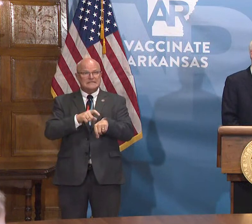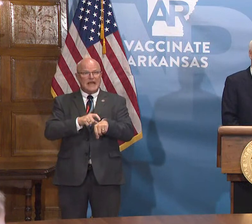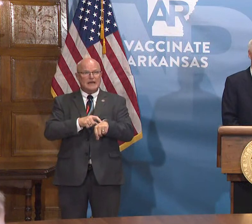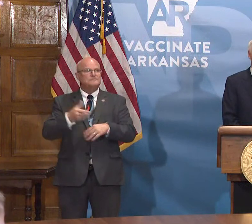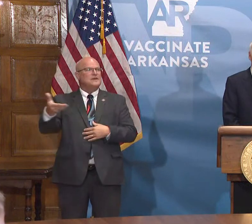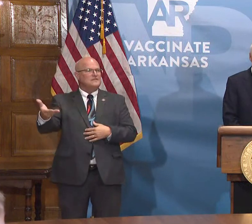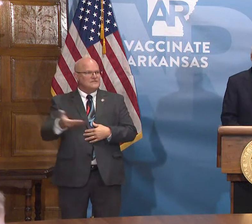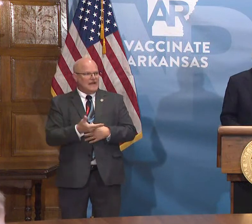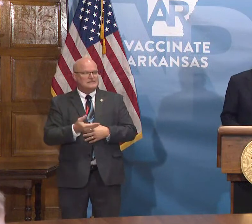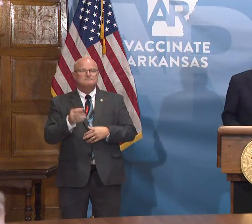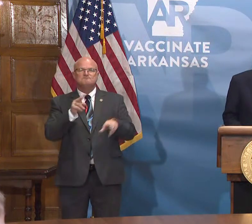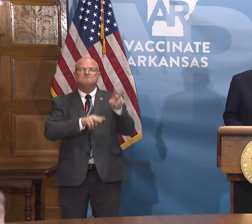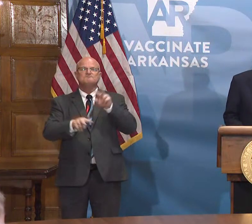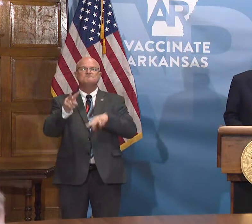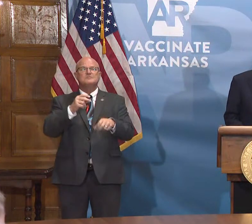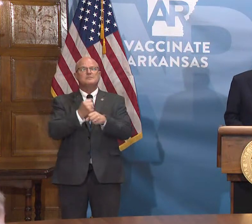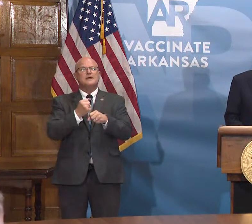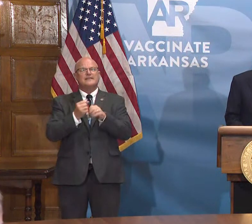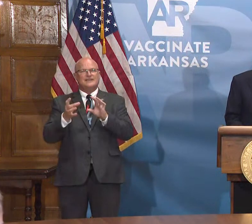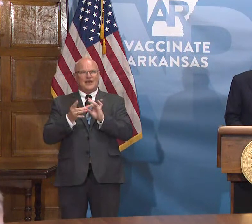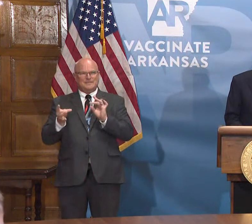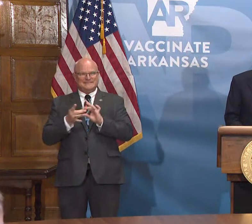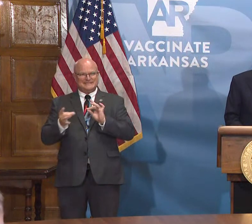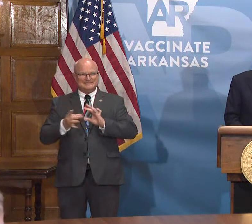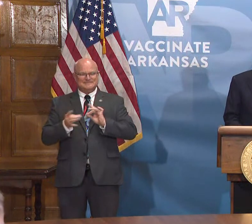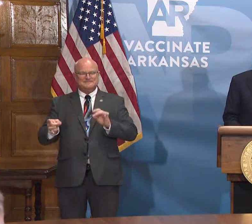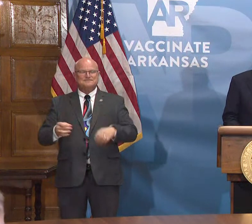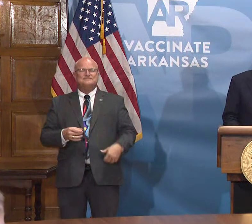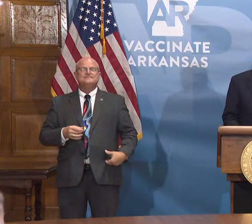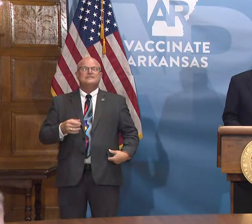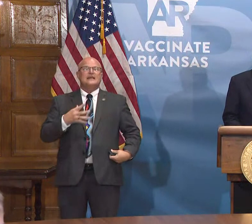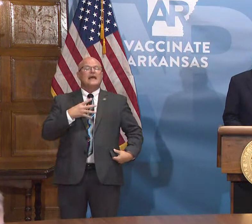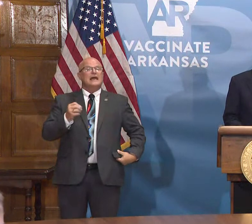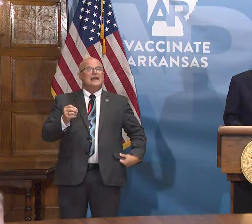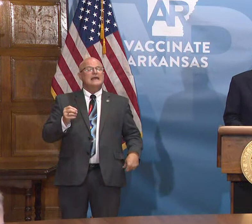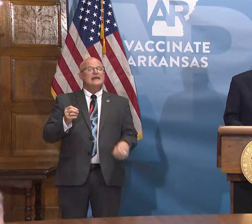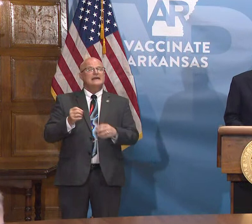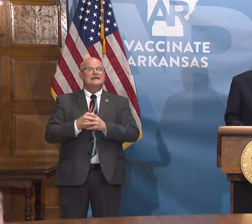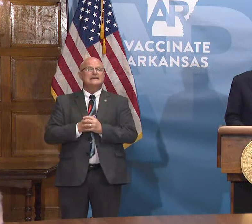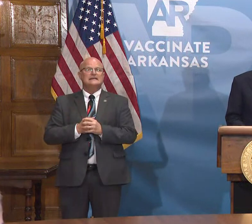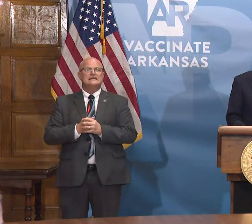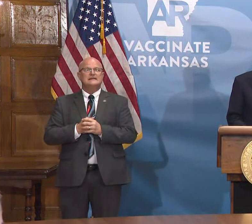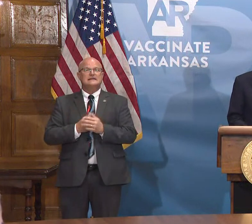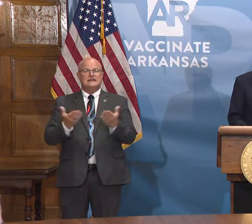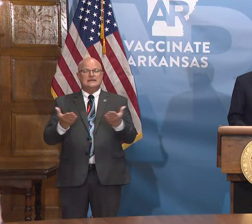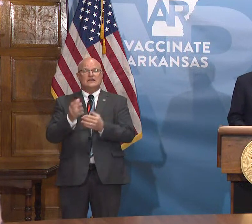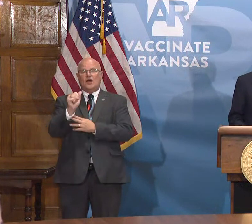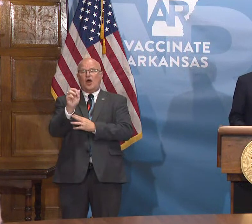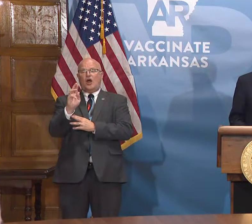on the website and make their public comments. And you can, at